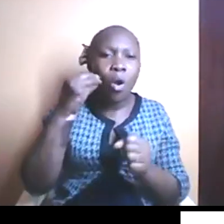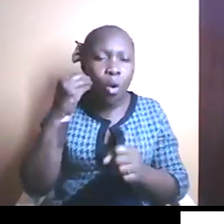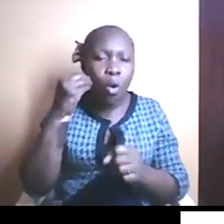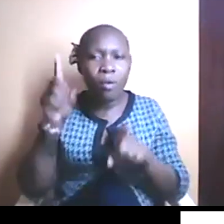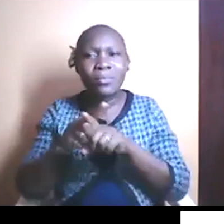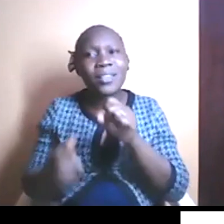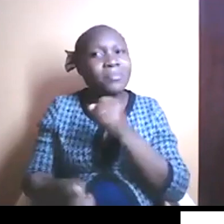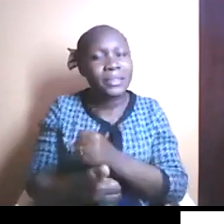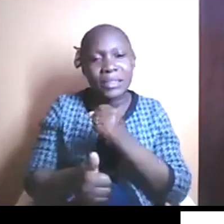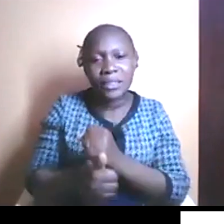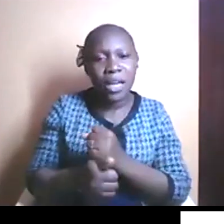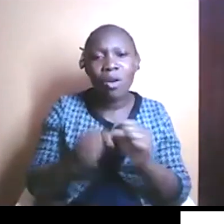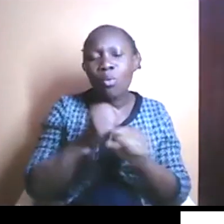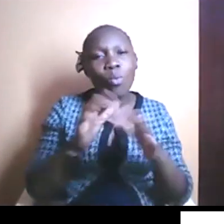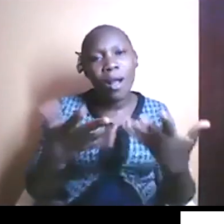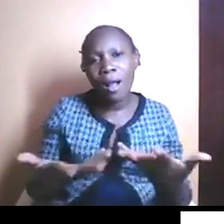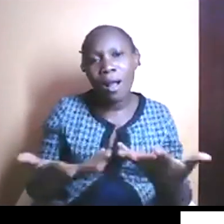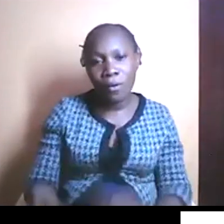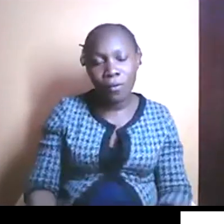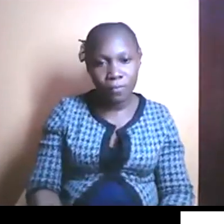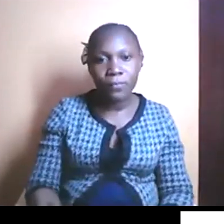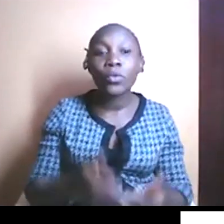Yeah, that is really, really, really sad.